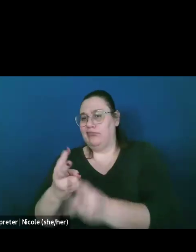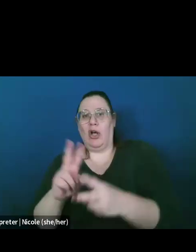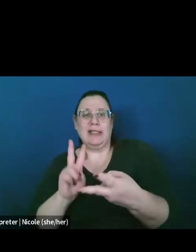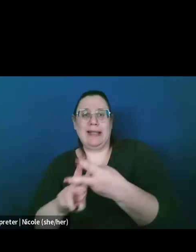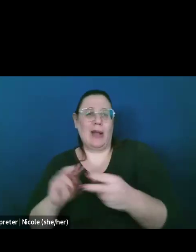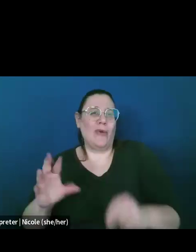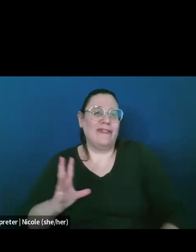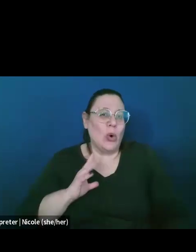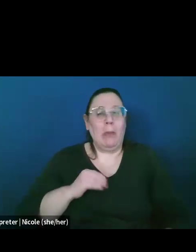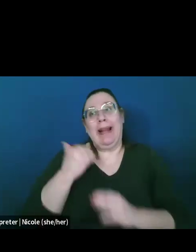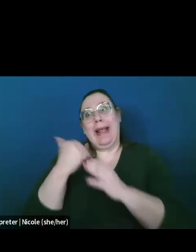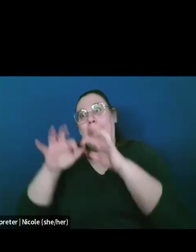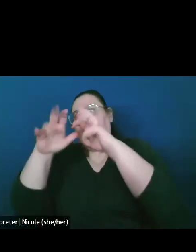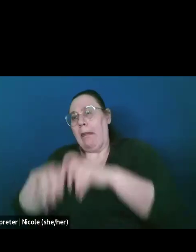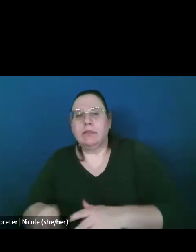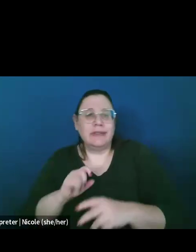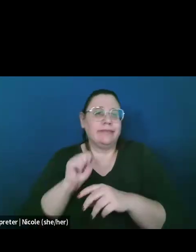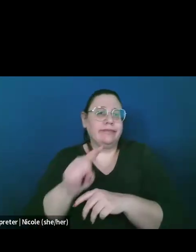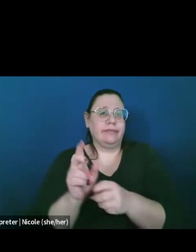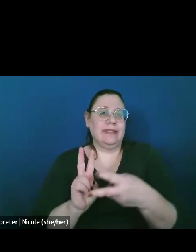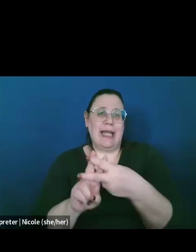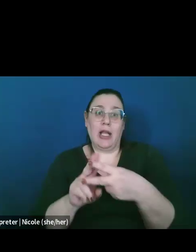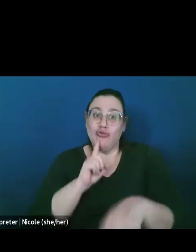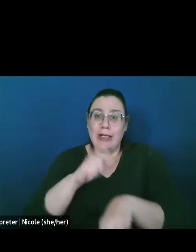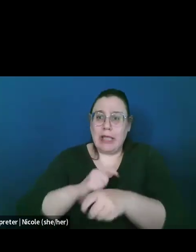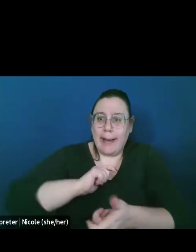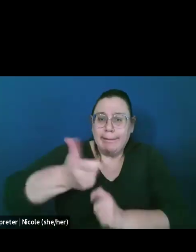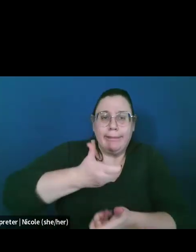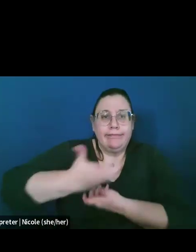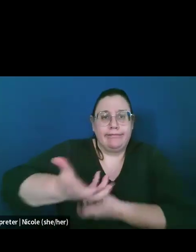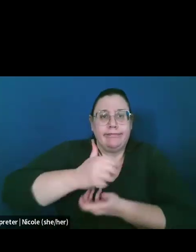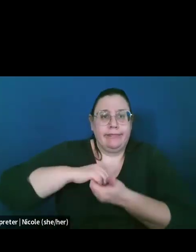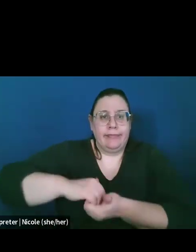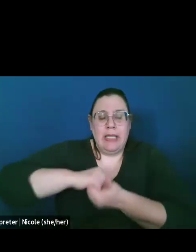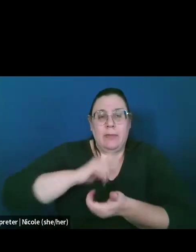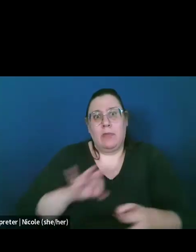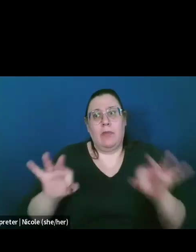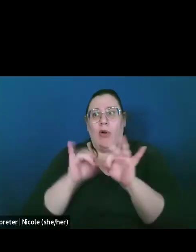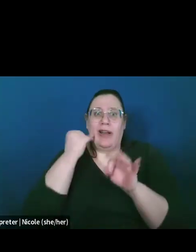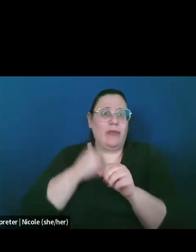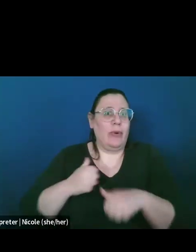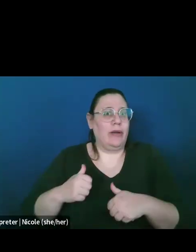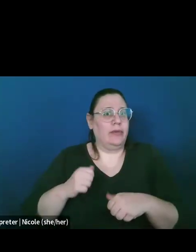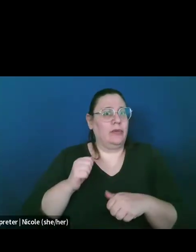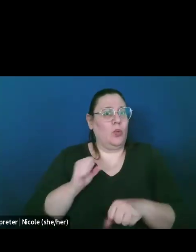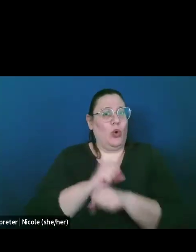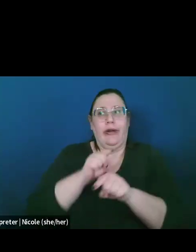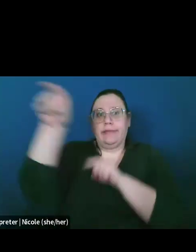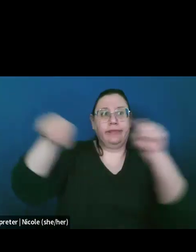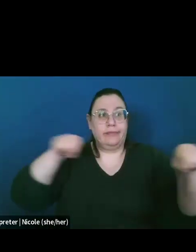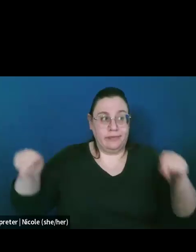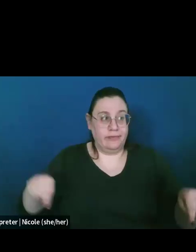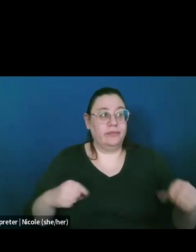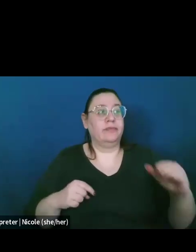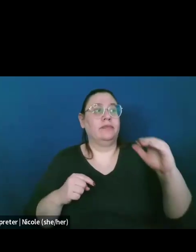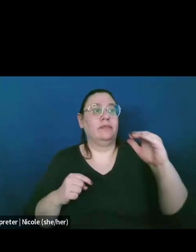like an email, and it allows that real time collaboration, which is very important when we're all remote. So that's been the big thing. And then also my like